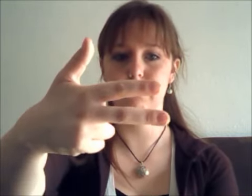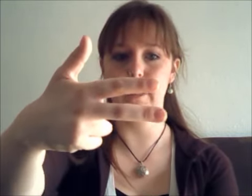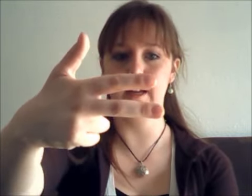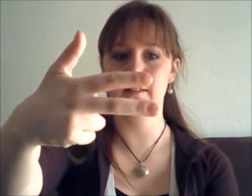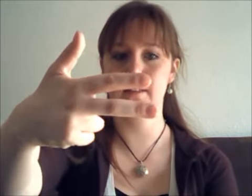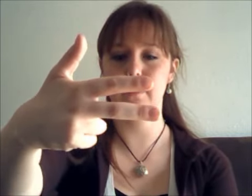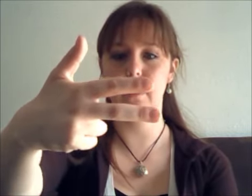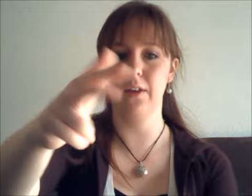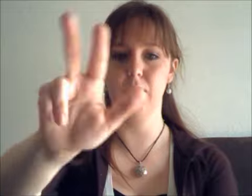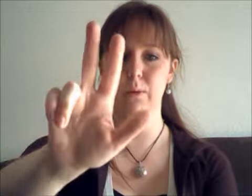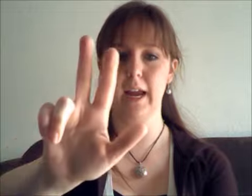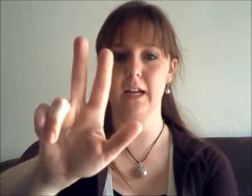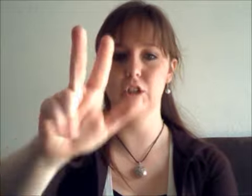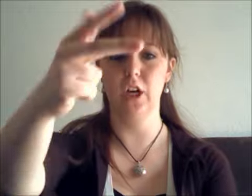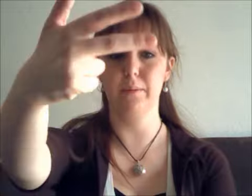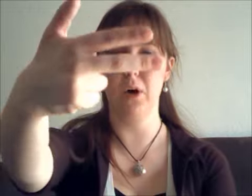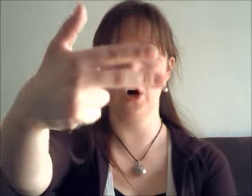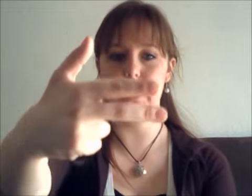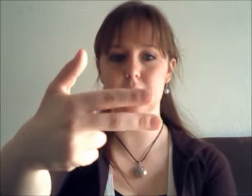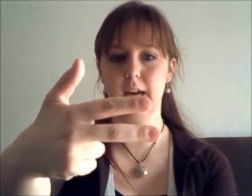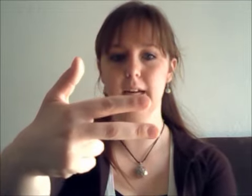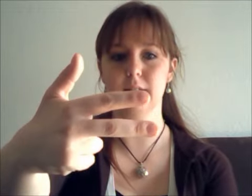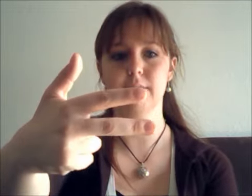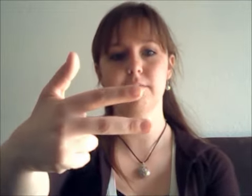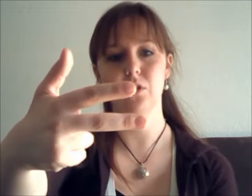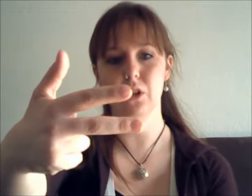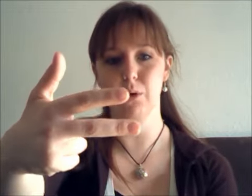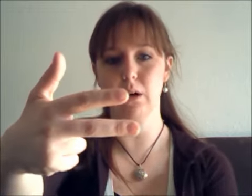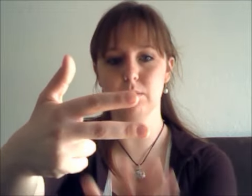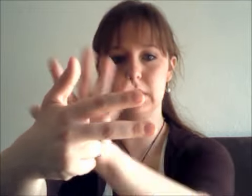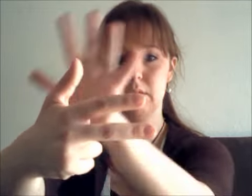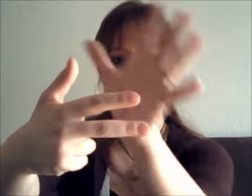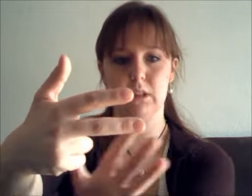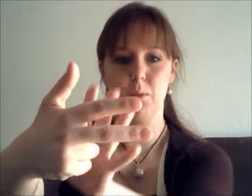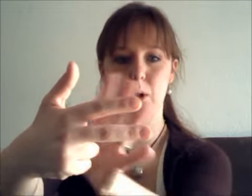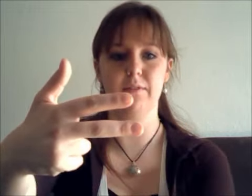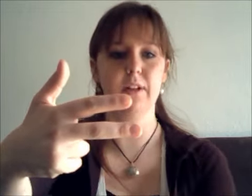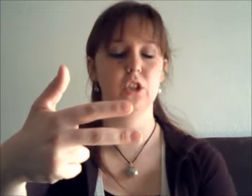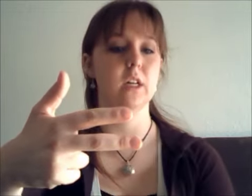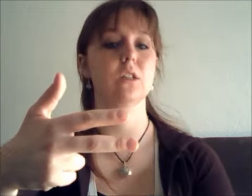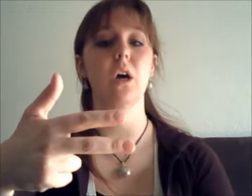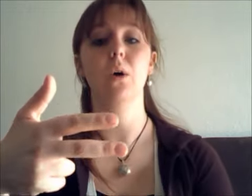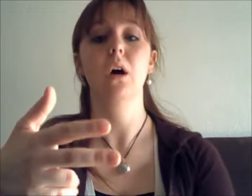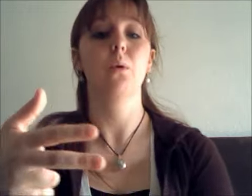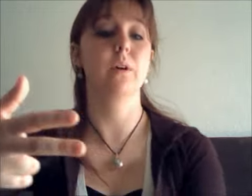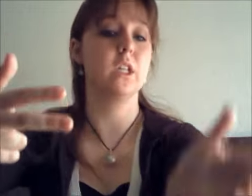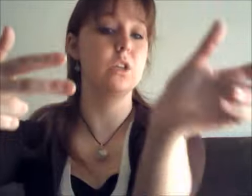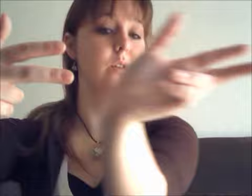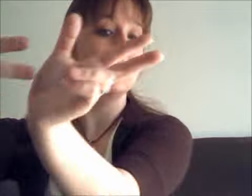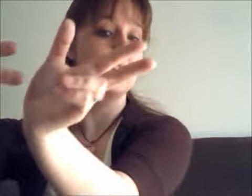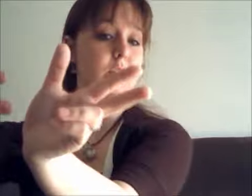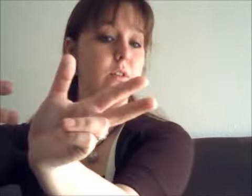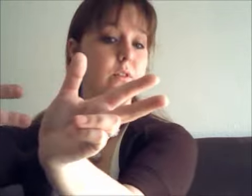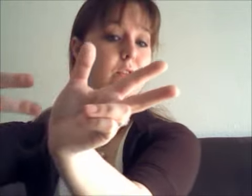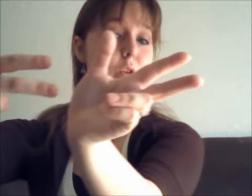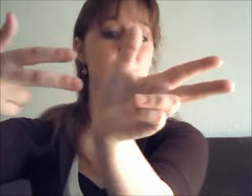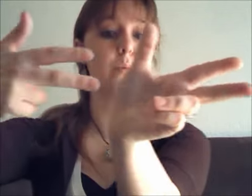It's a three-hand shape on its side. You could probably somewhat envision it. So, what you're going to do is funeral